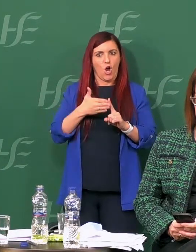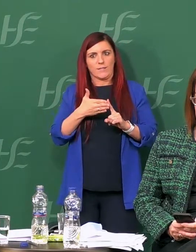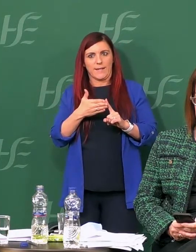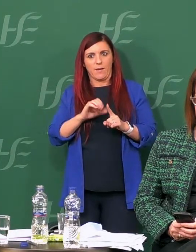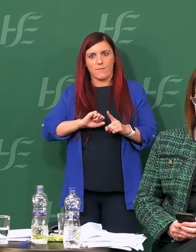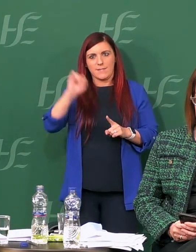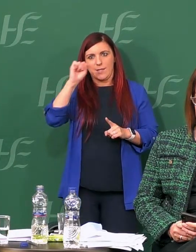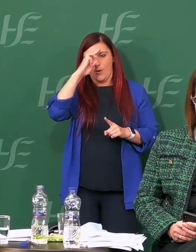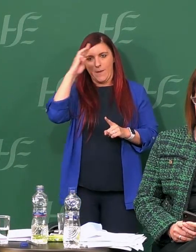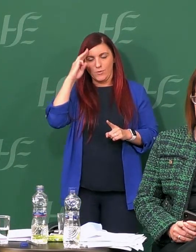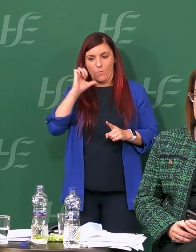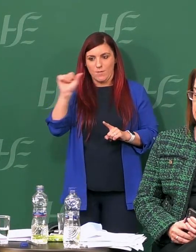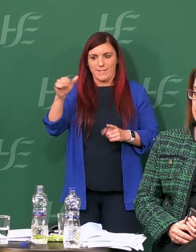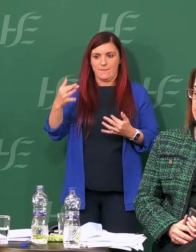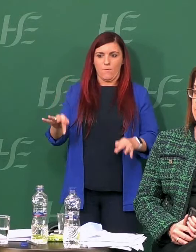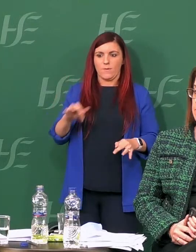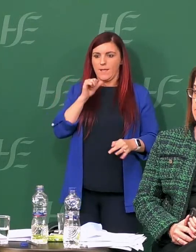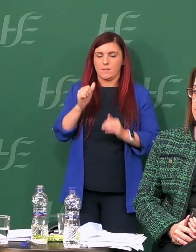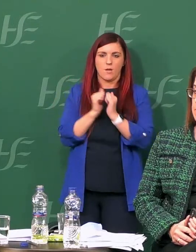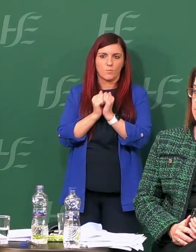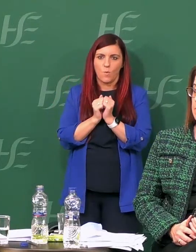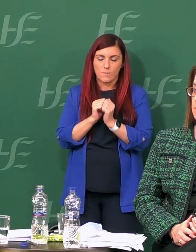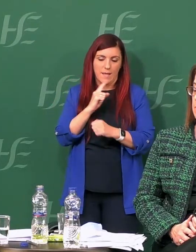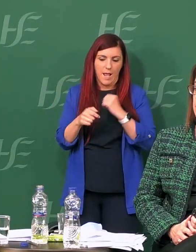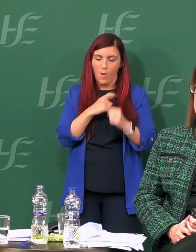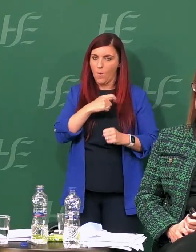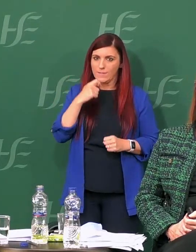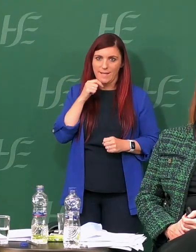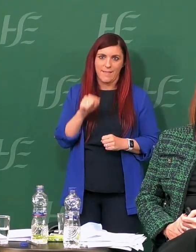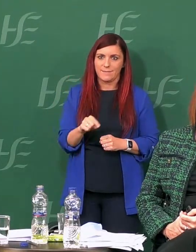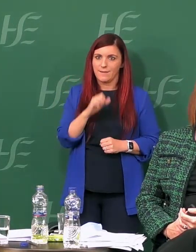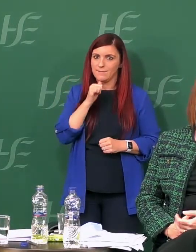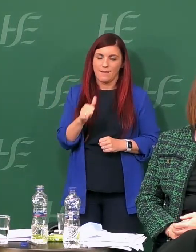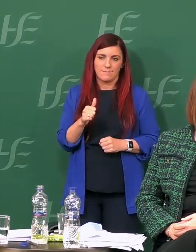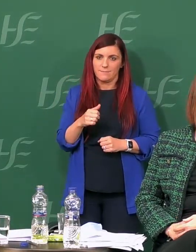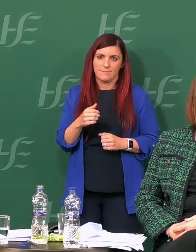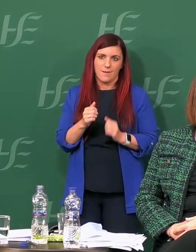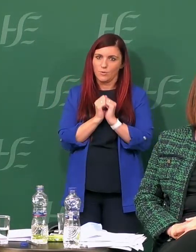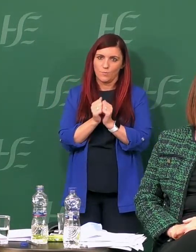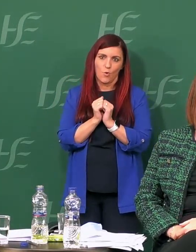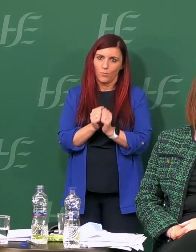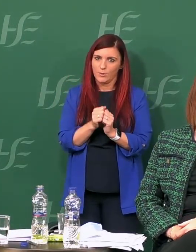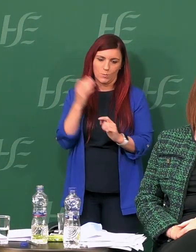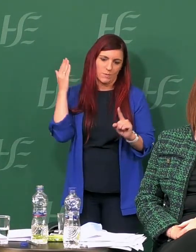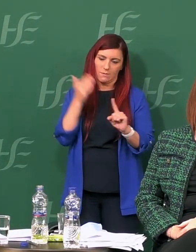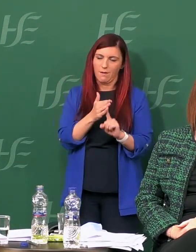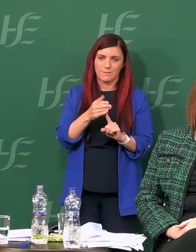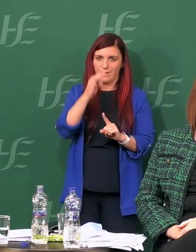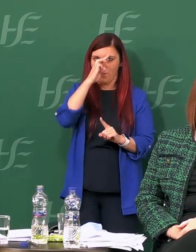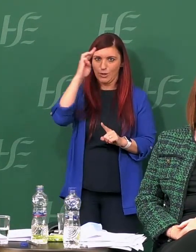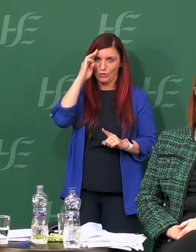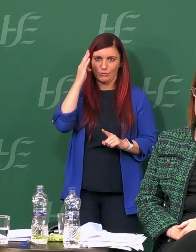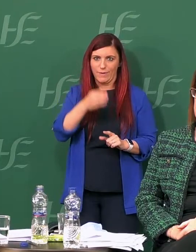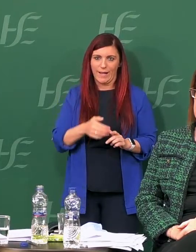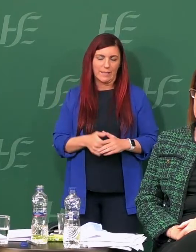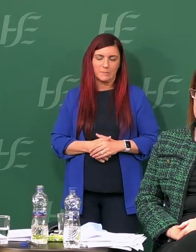manager is inappropriate. As always is by a smaller number of people. I'm not generalising, but it's still inappropriate.